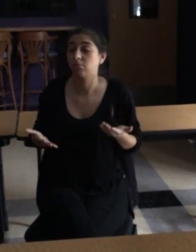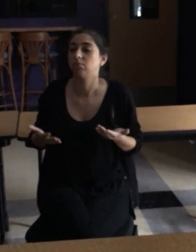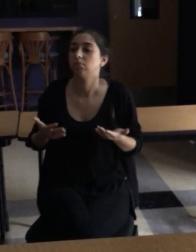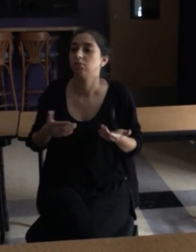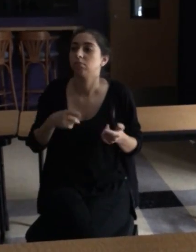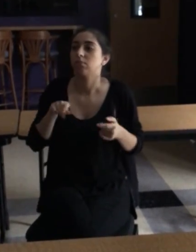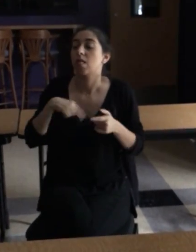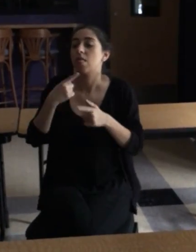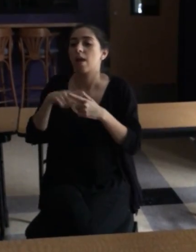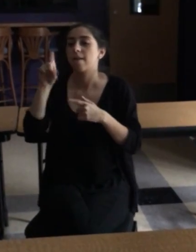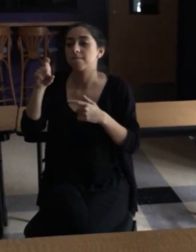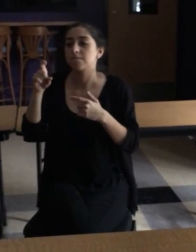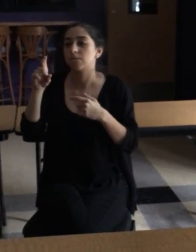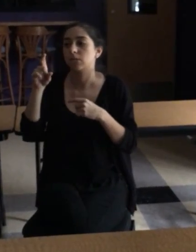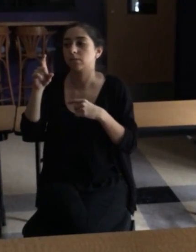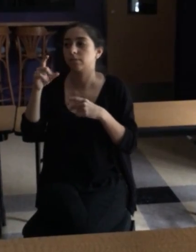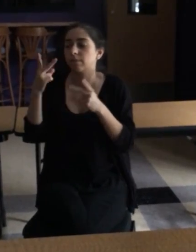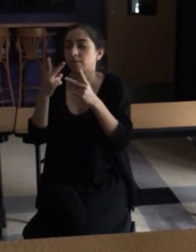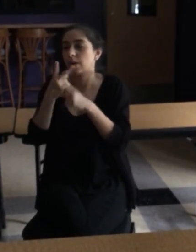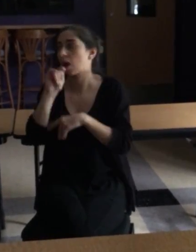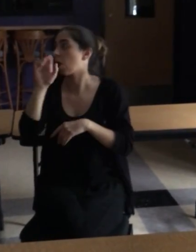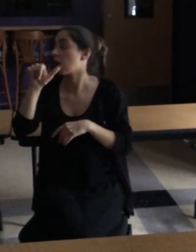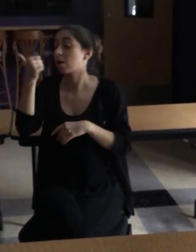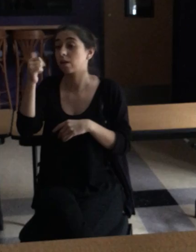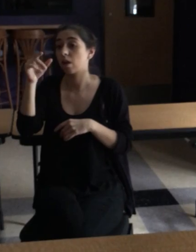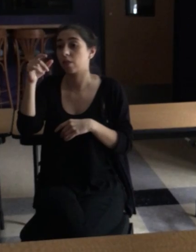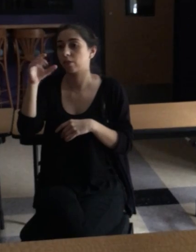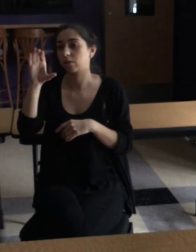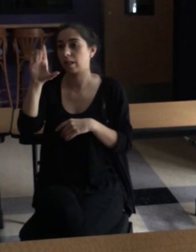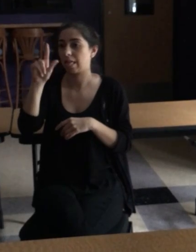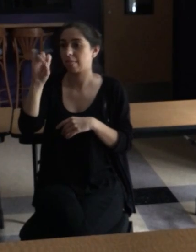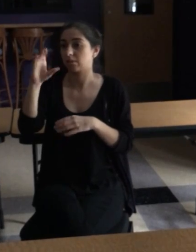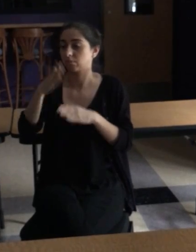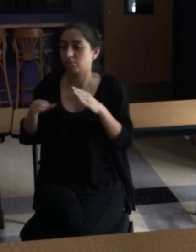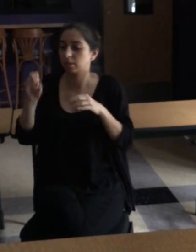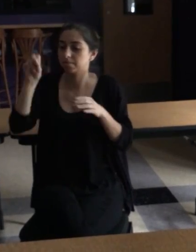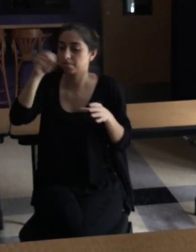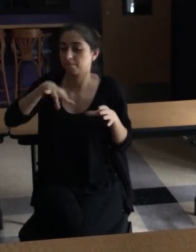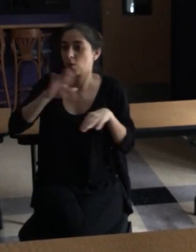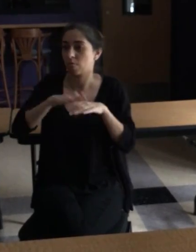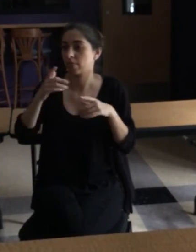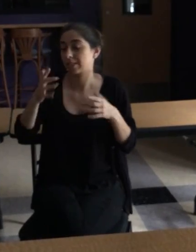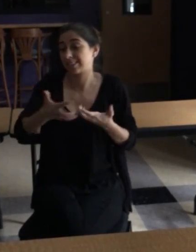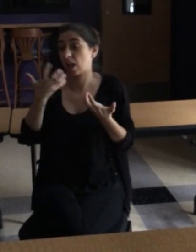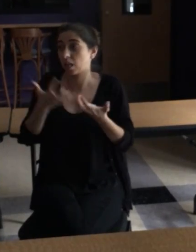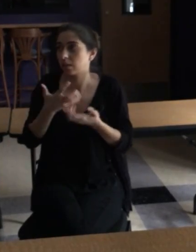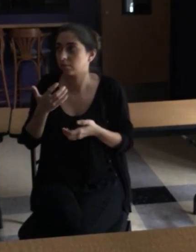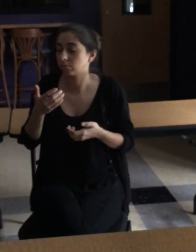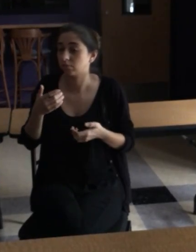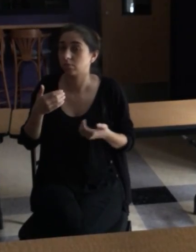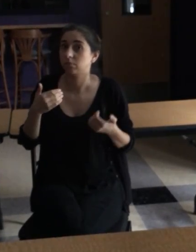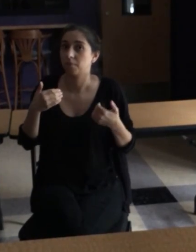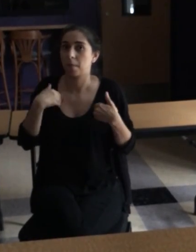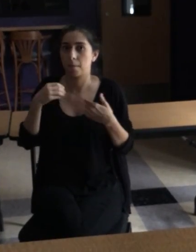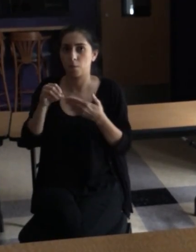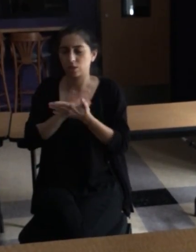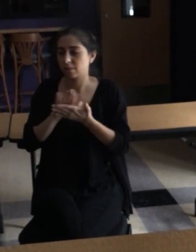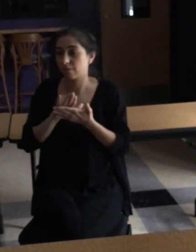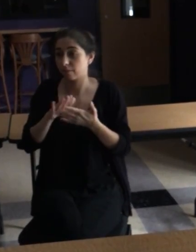up with another classic cut that's a garniture on there. And I have my 2 classic cuts, my emulsified dressing, and my cooking method.